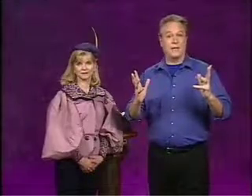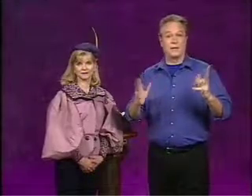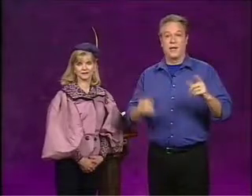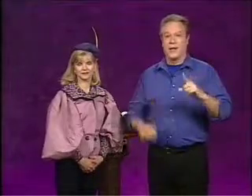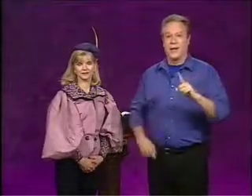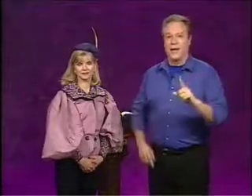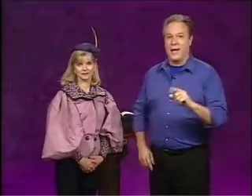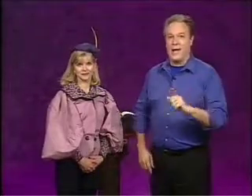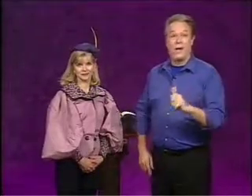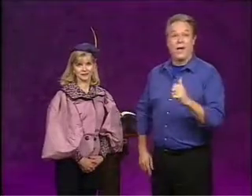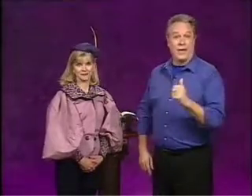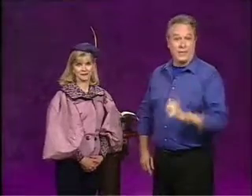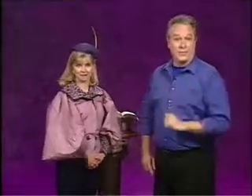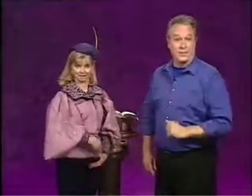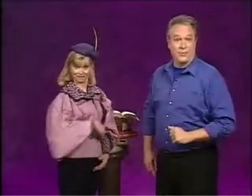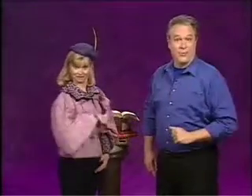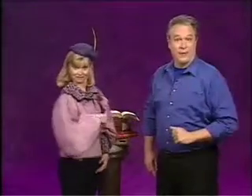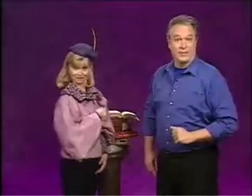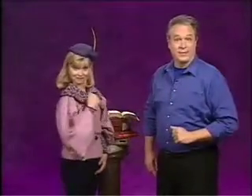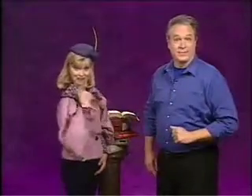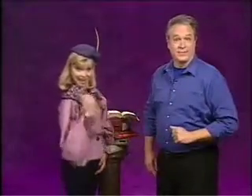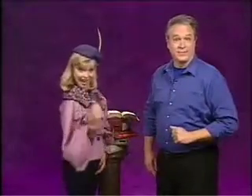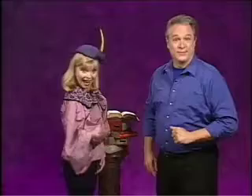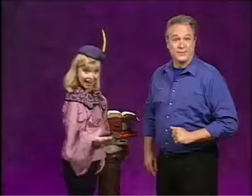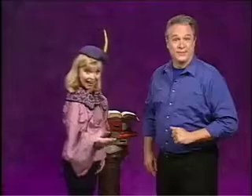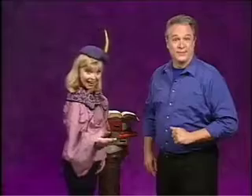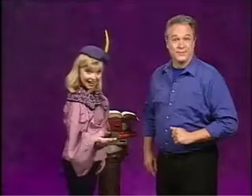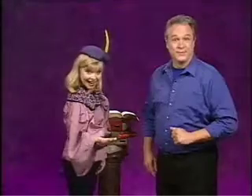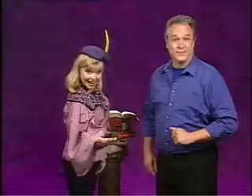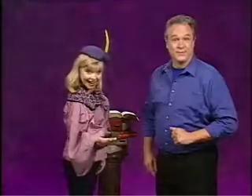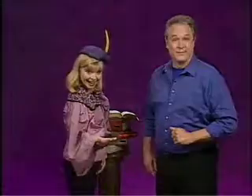signs. Now, here's some practice.